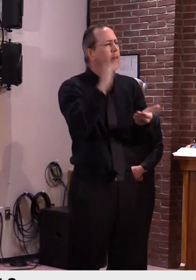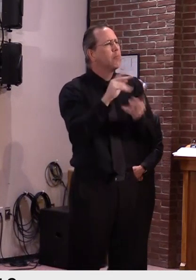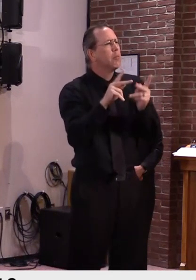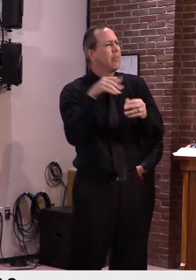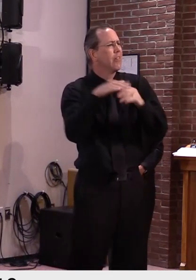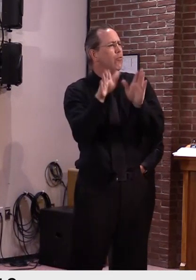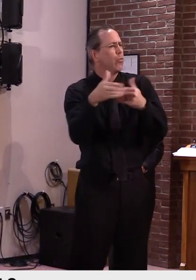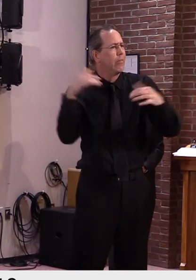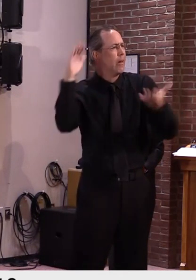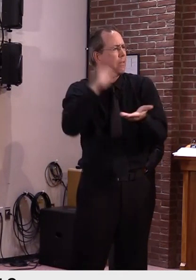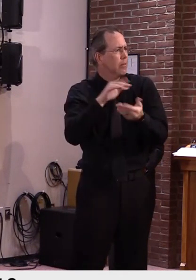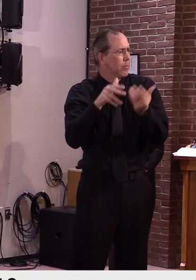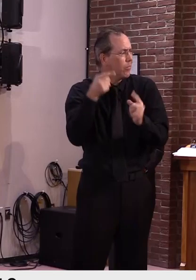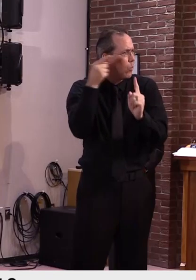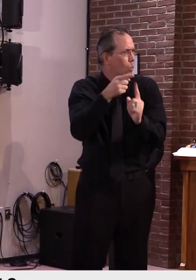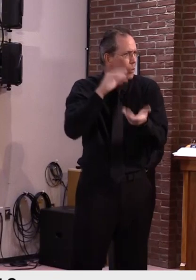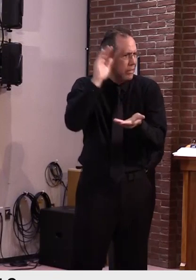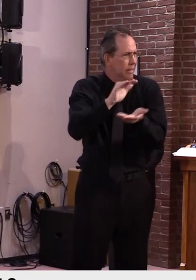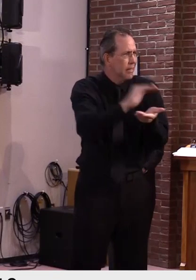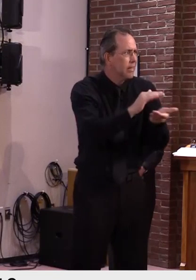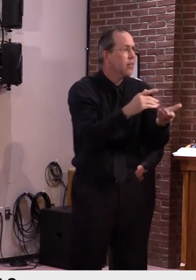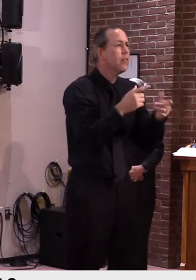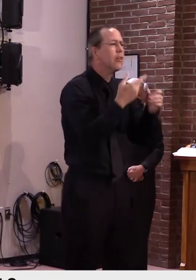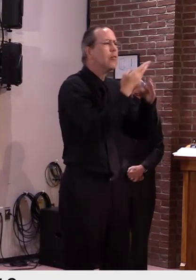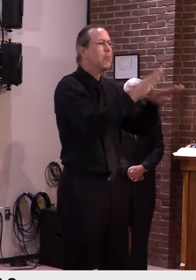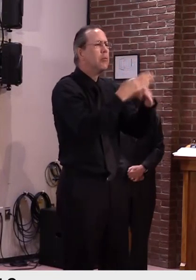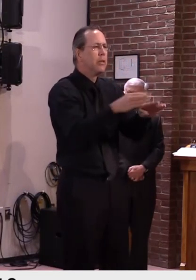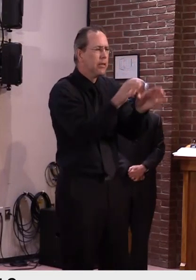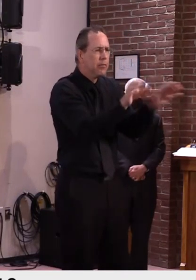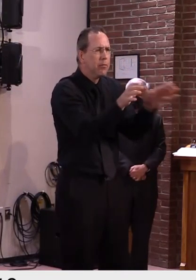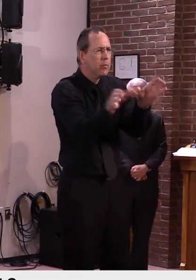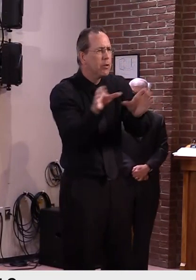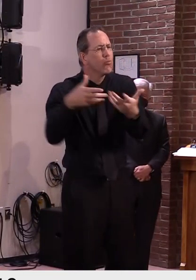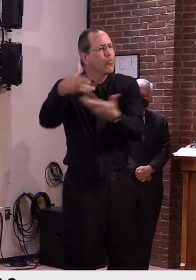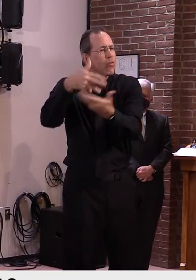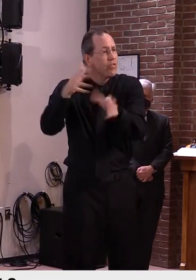the use of the space, and ensuring cleaning and disinfection between uses.